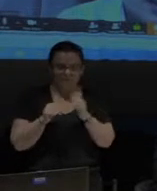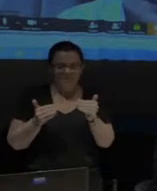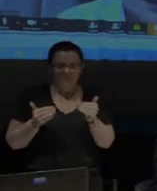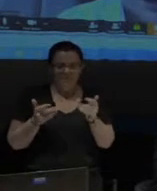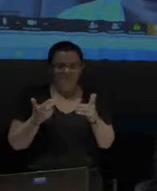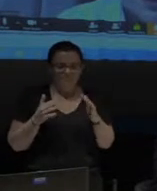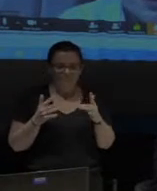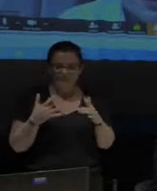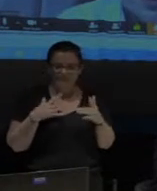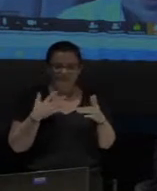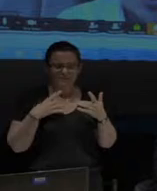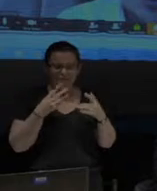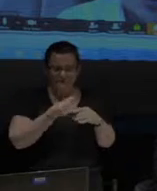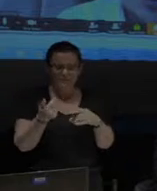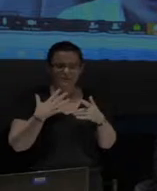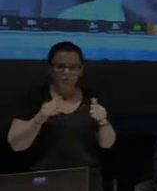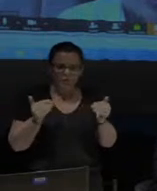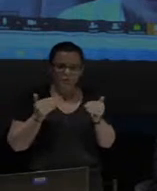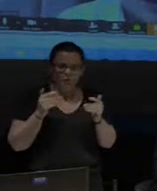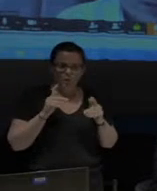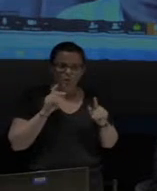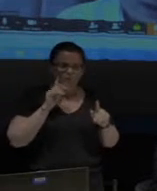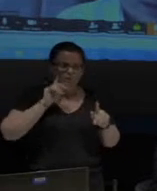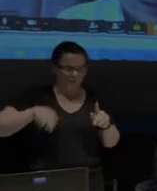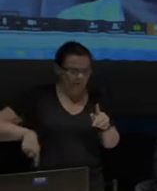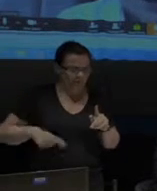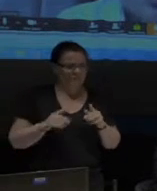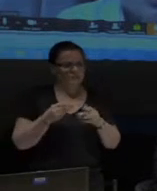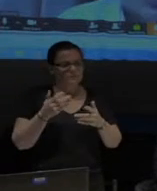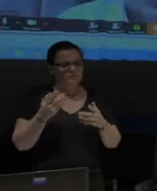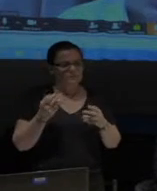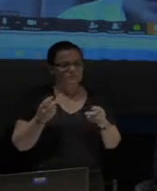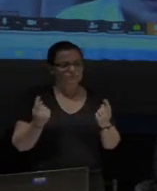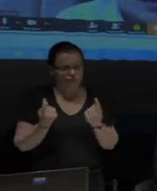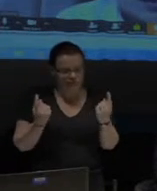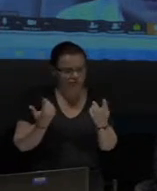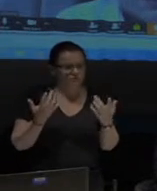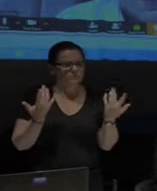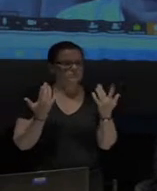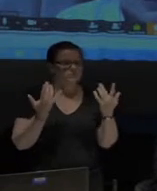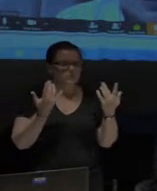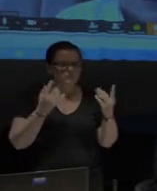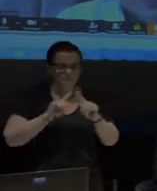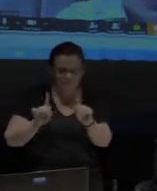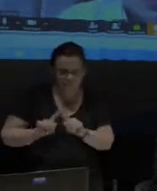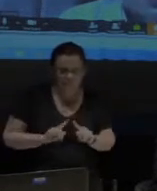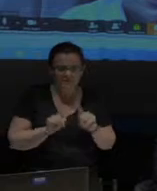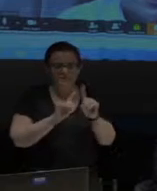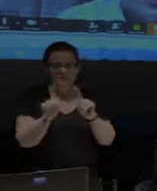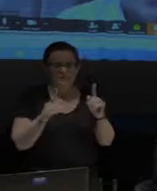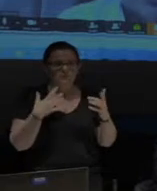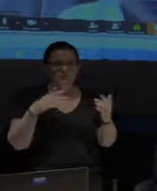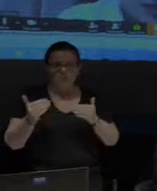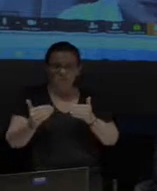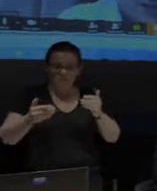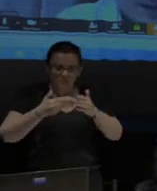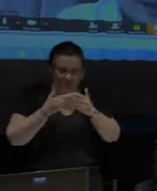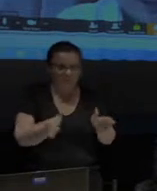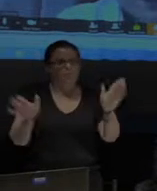religious differences to a broader debate. But the most important thing, I've not only observed a